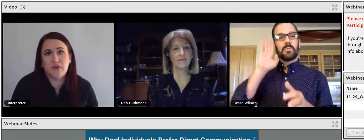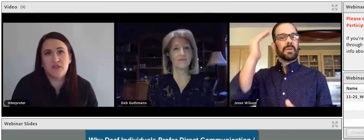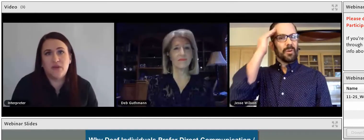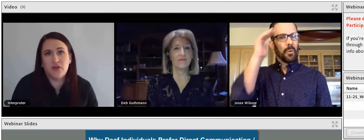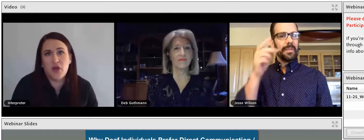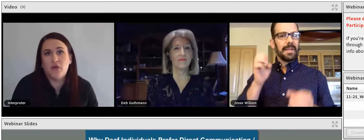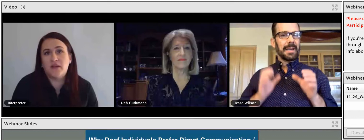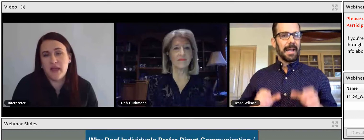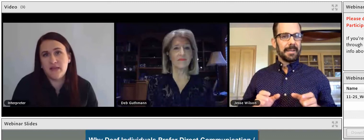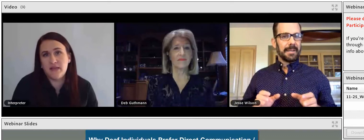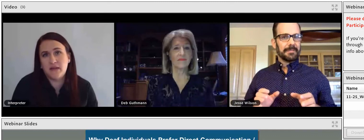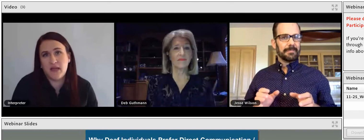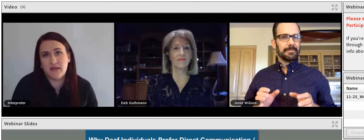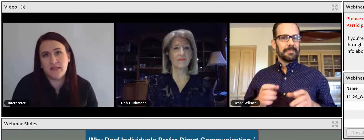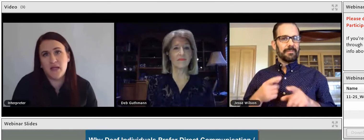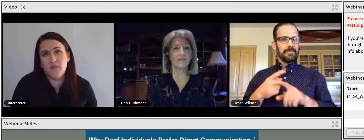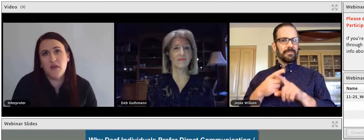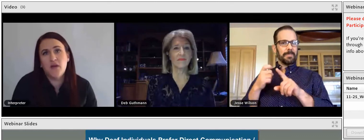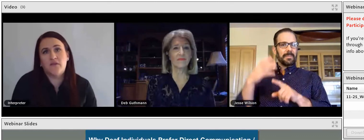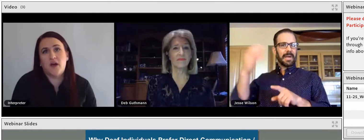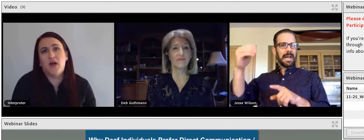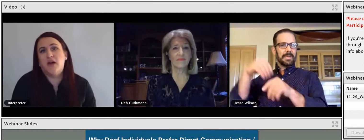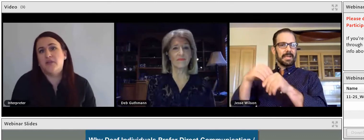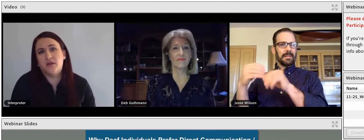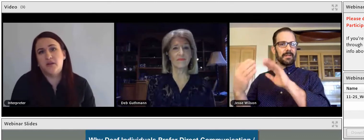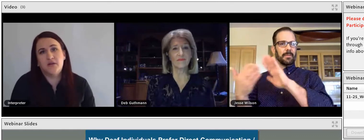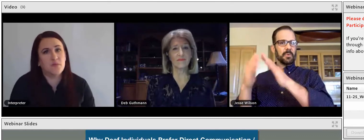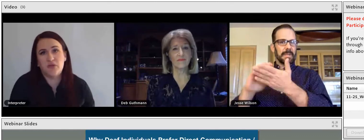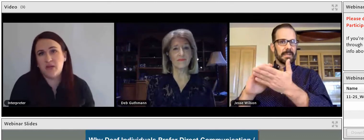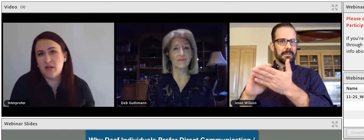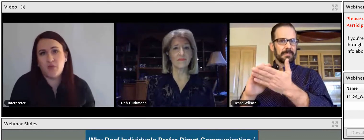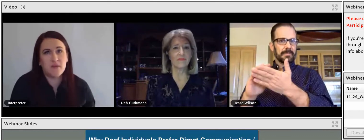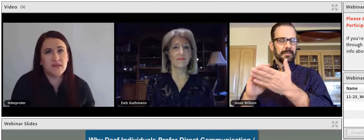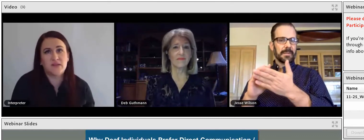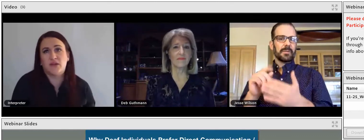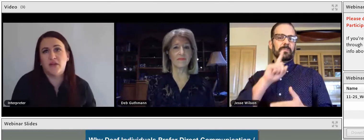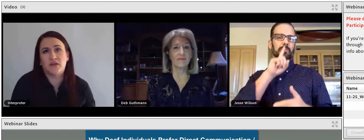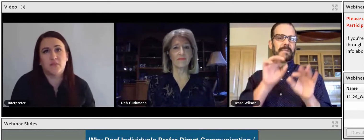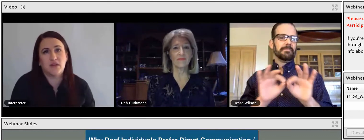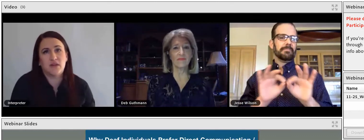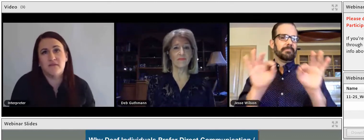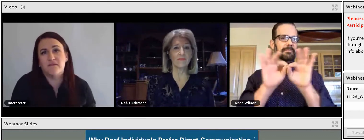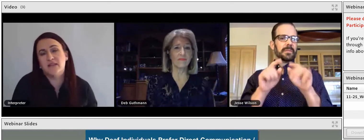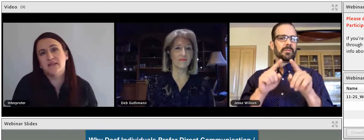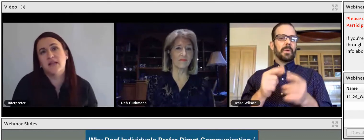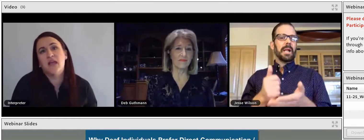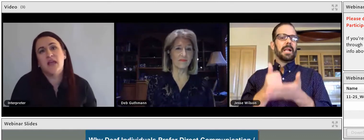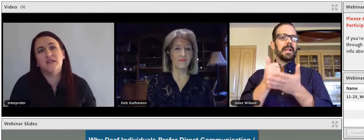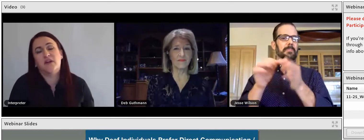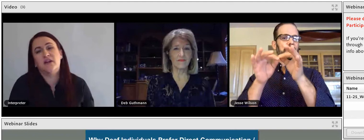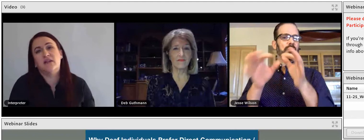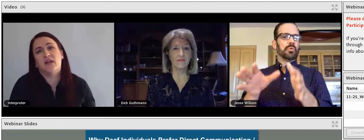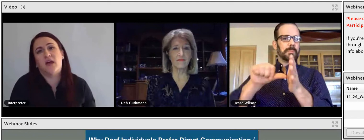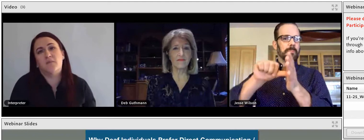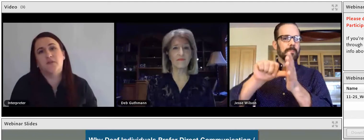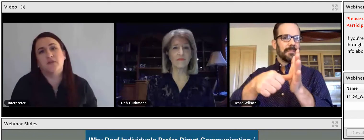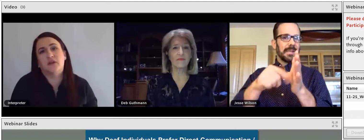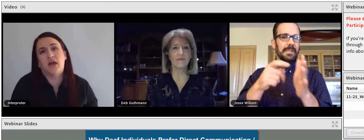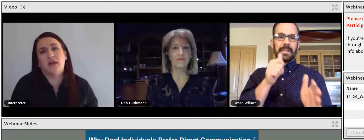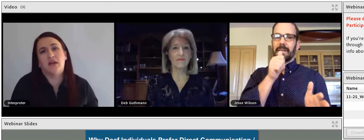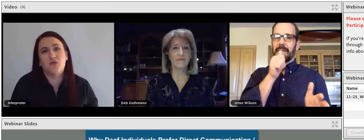Oftentimes, interpreters will know the client ahead of time from other community appointments or other community events, and it's